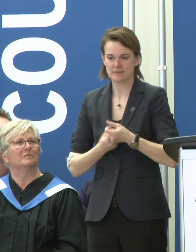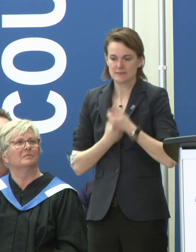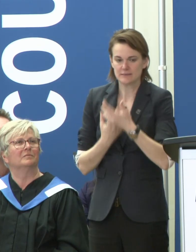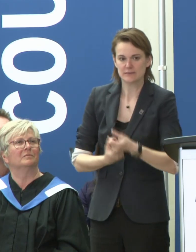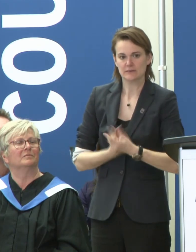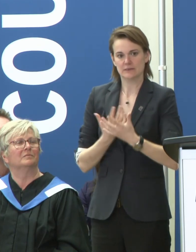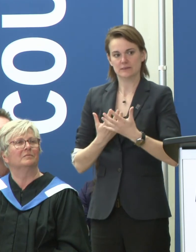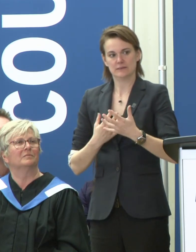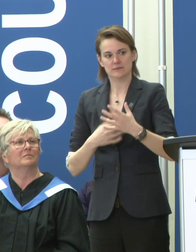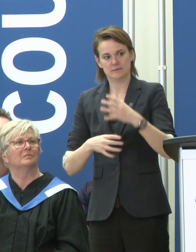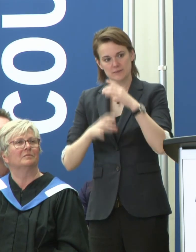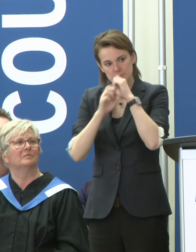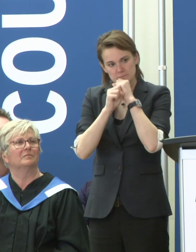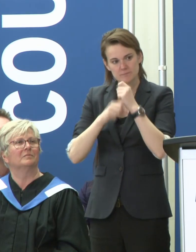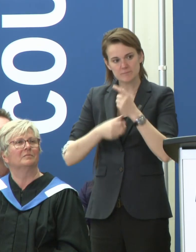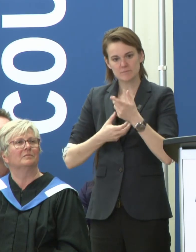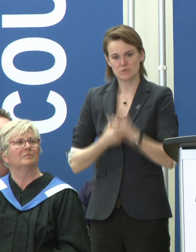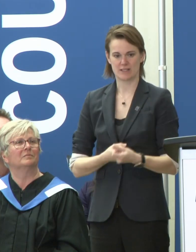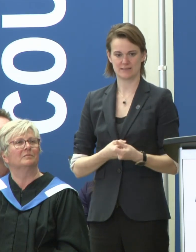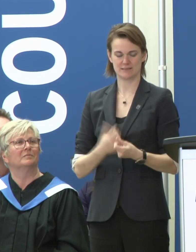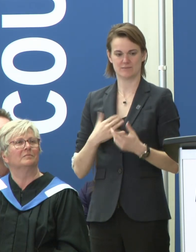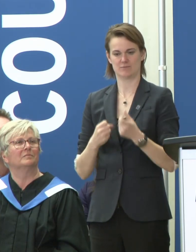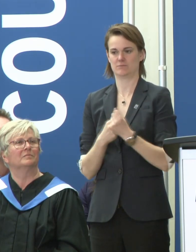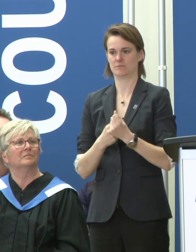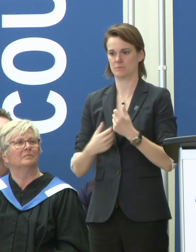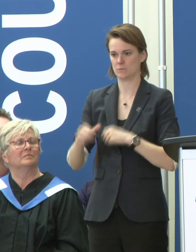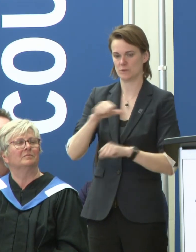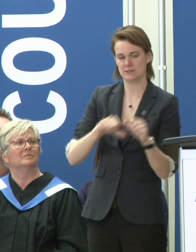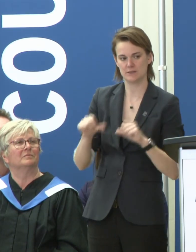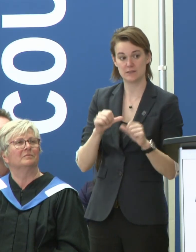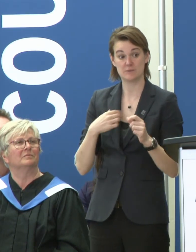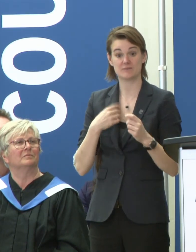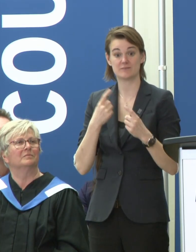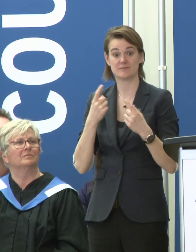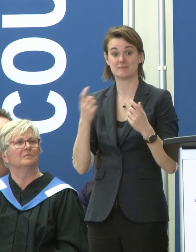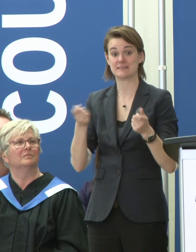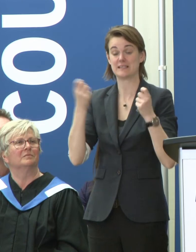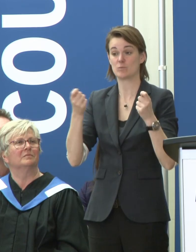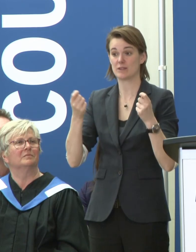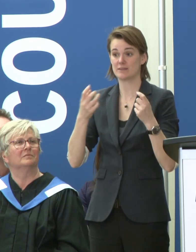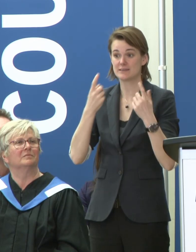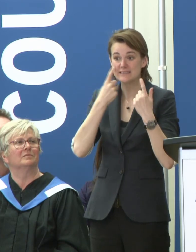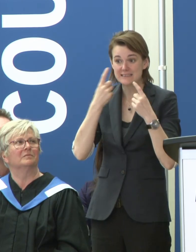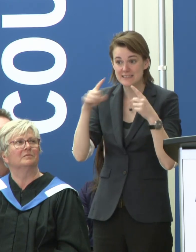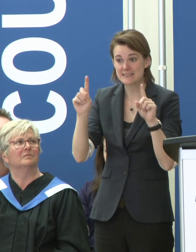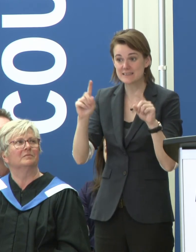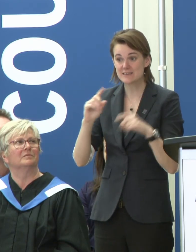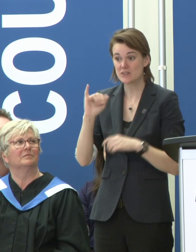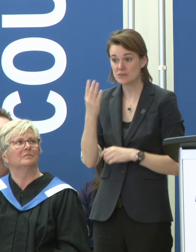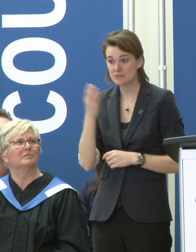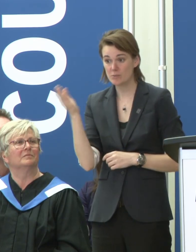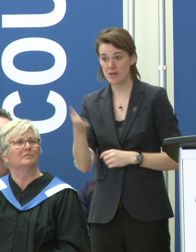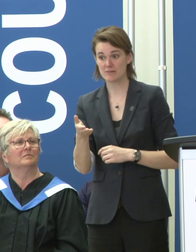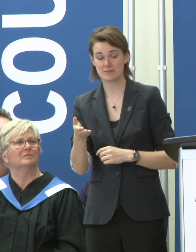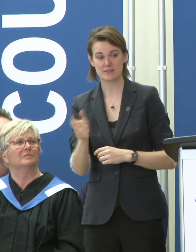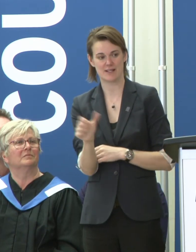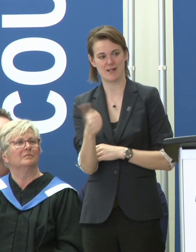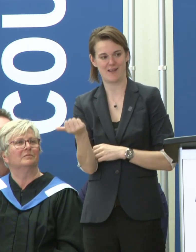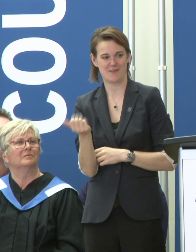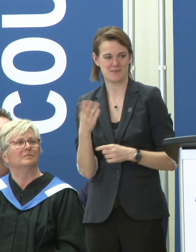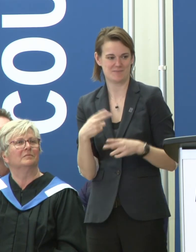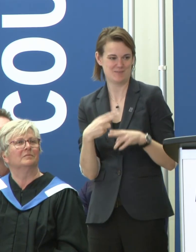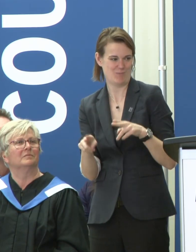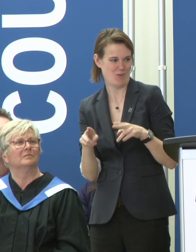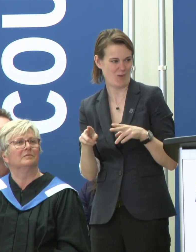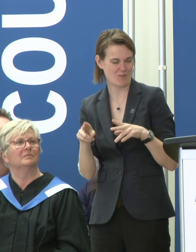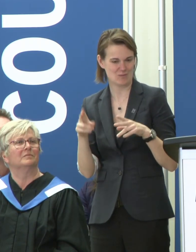a support system for each other. We have celebrated accomplishments, job offers, and the little wins of our fellow classmates.